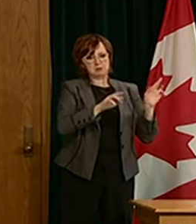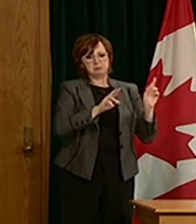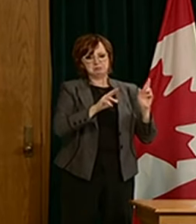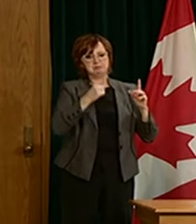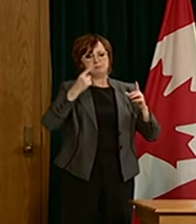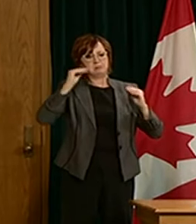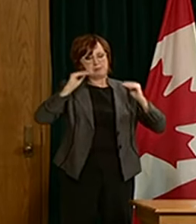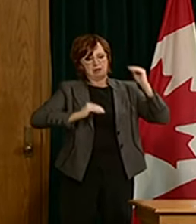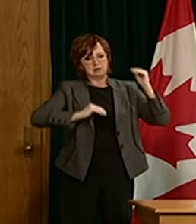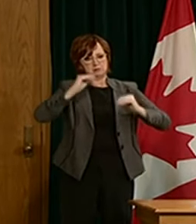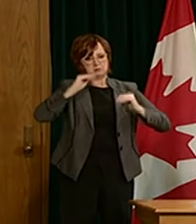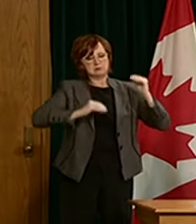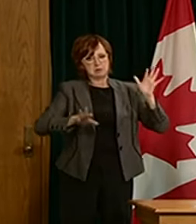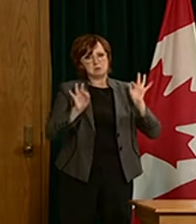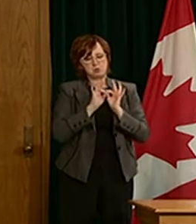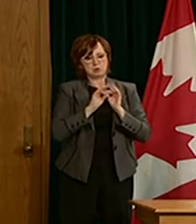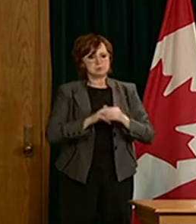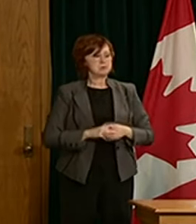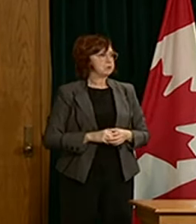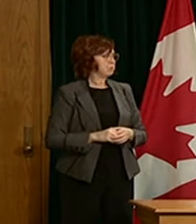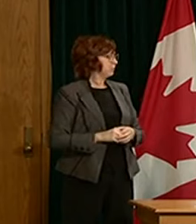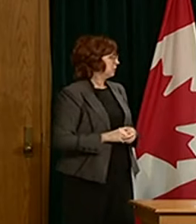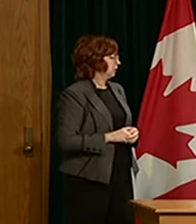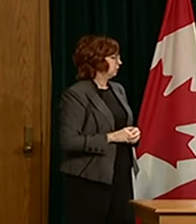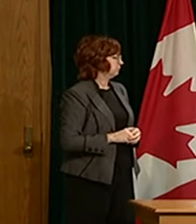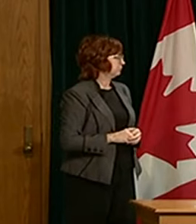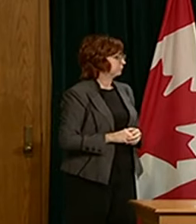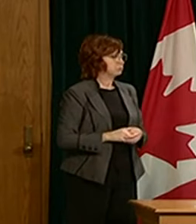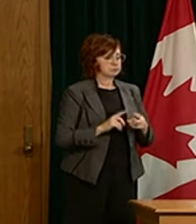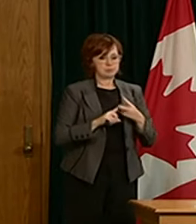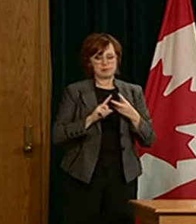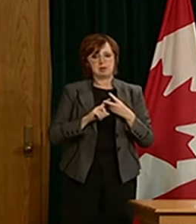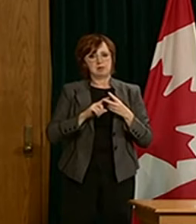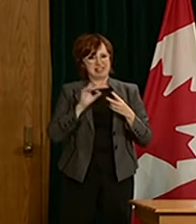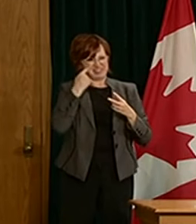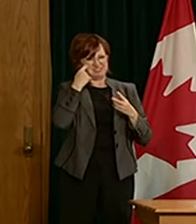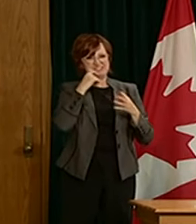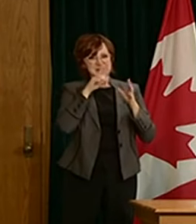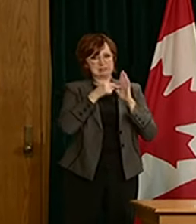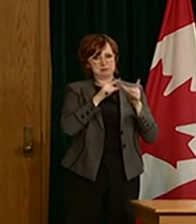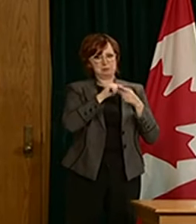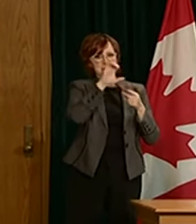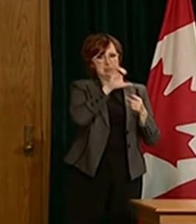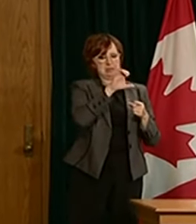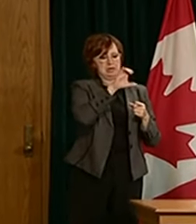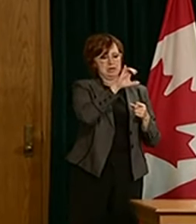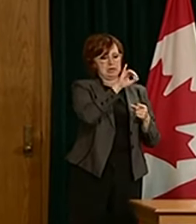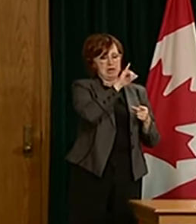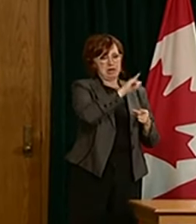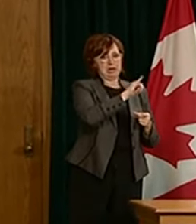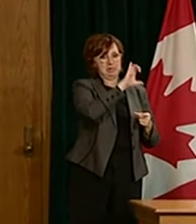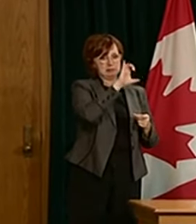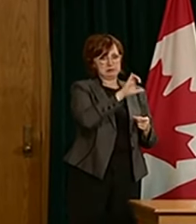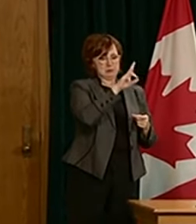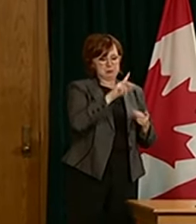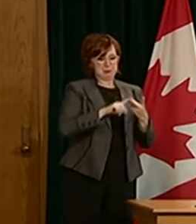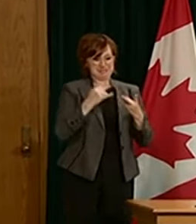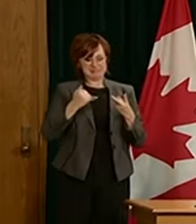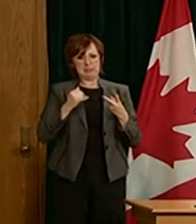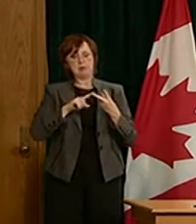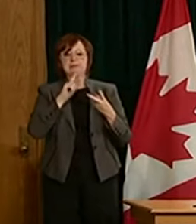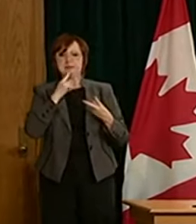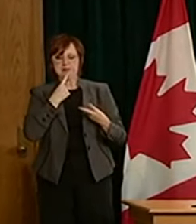Planned capacity for acute care, the graph is laid out in a similar way where we have a current daily acute average census